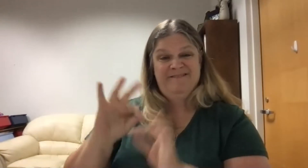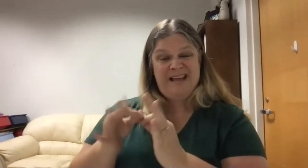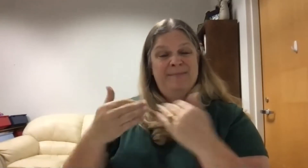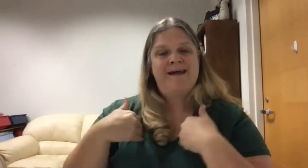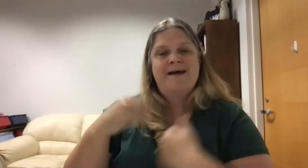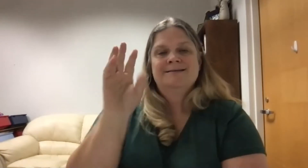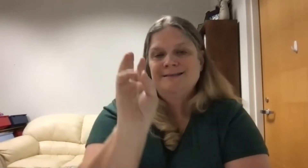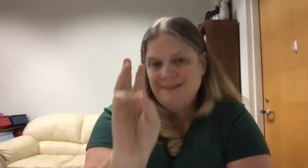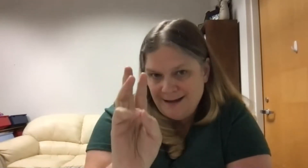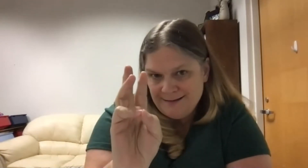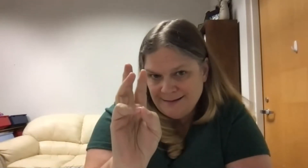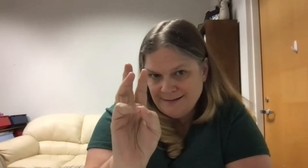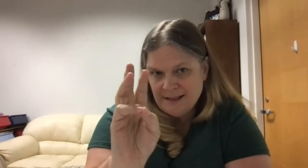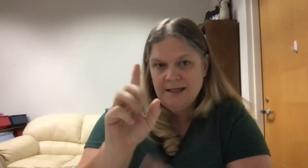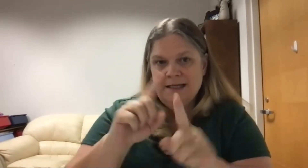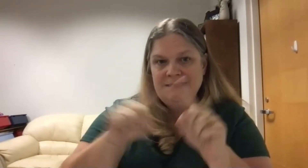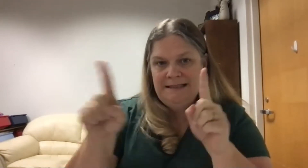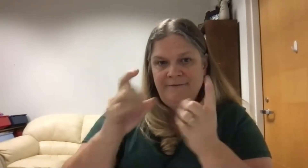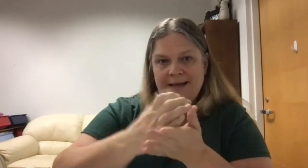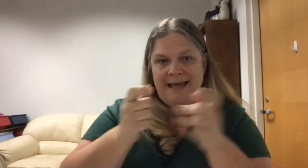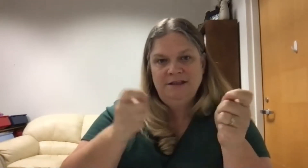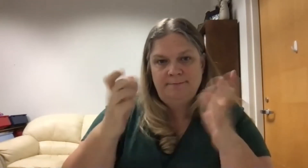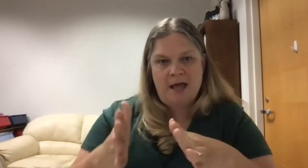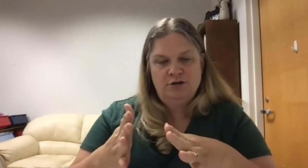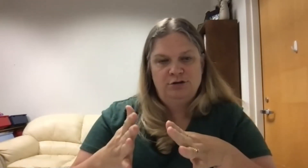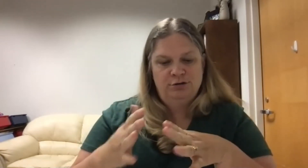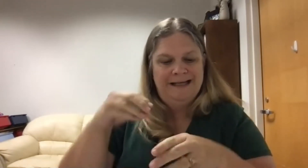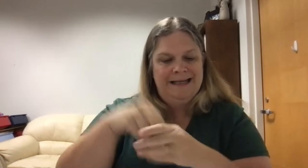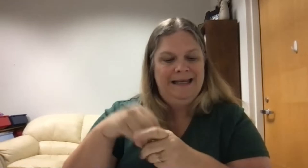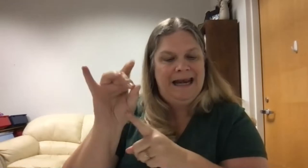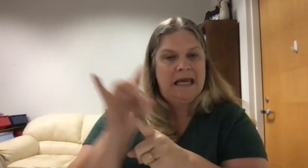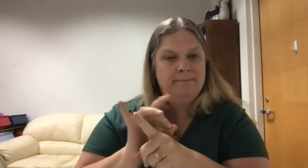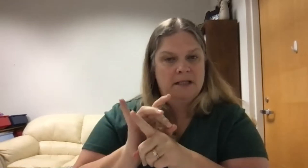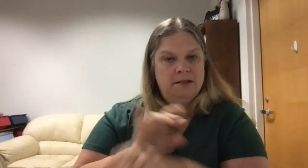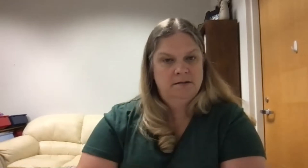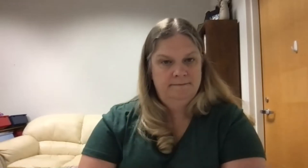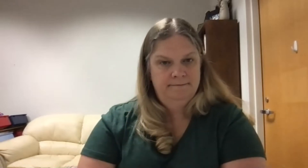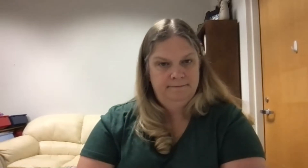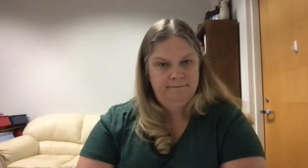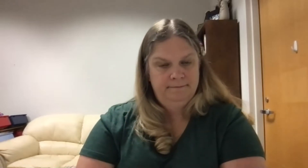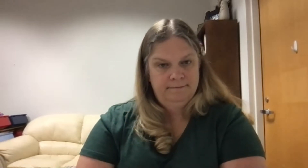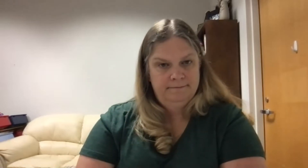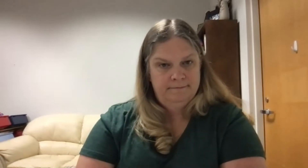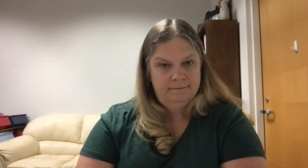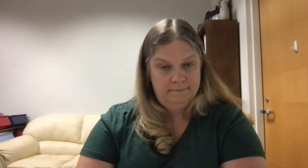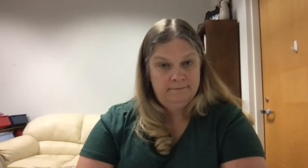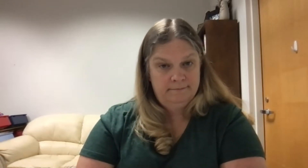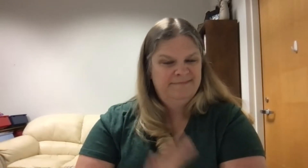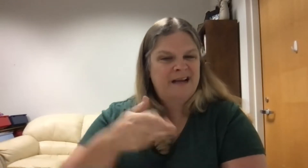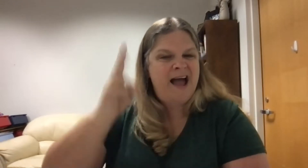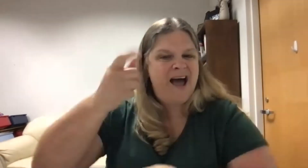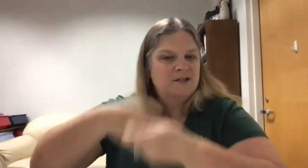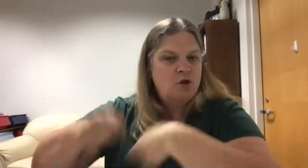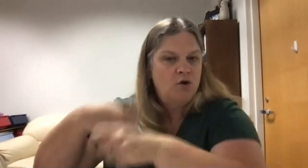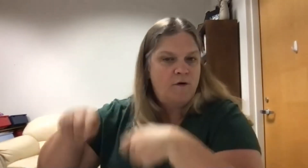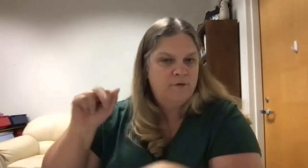services, that family had 6 different case managers in an 8-month time